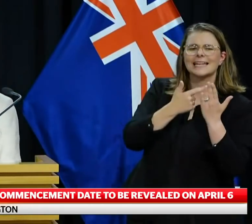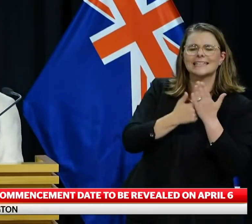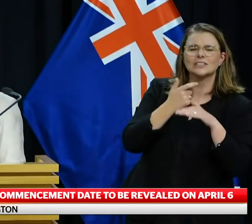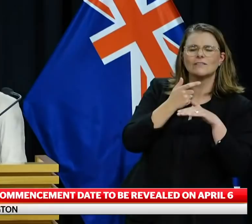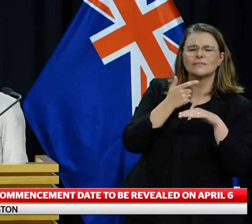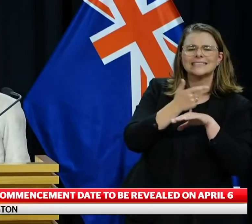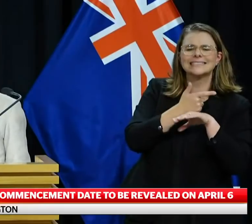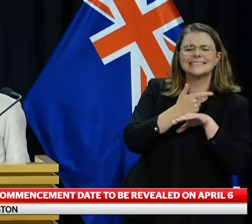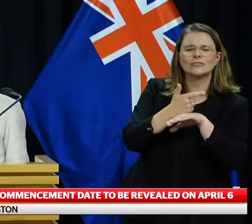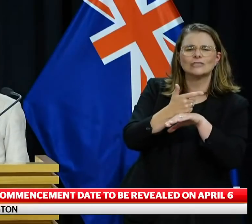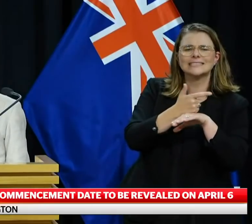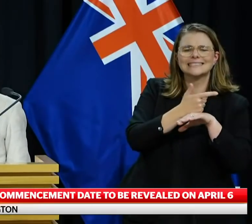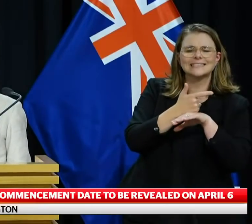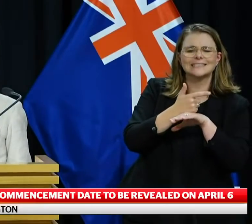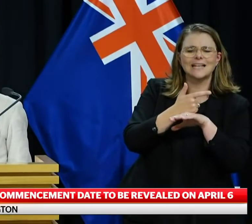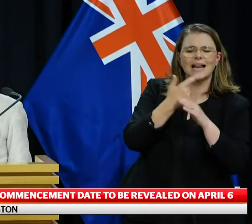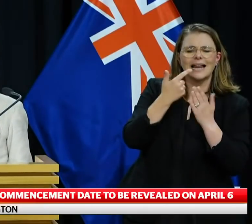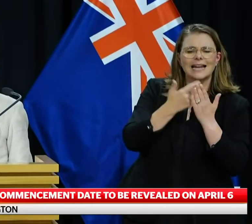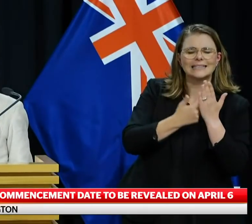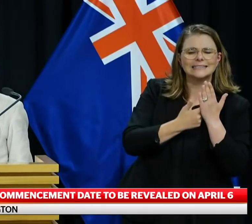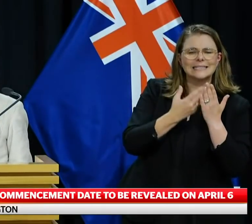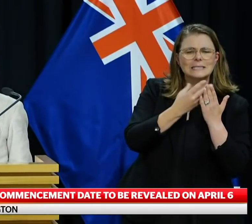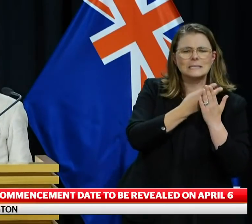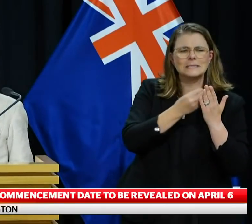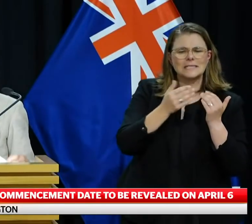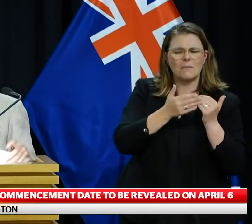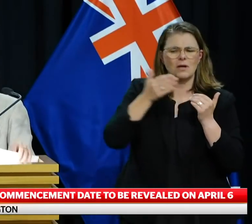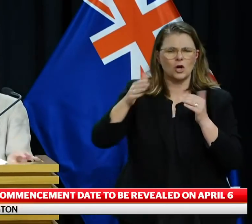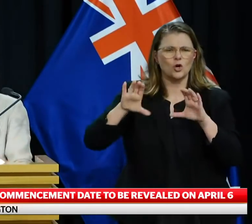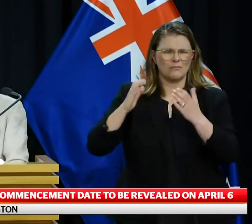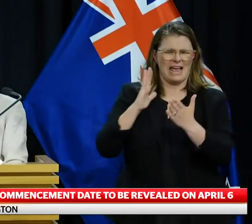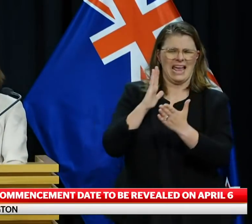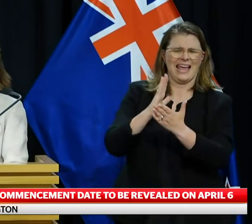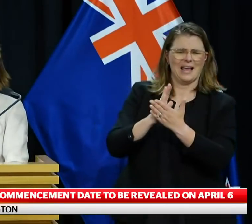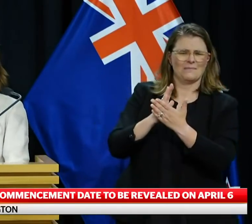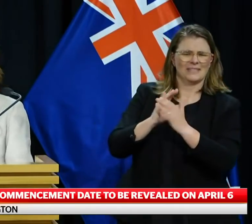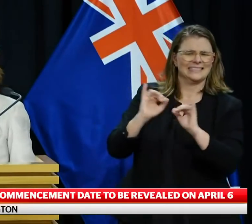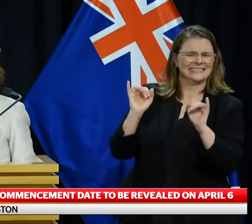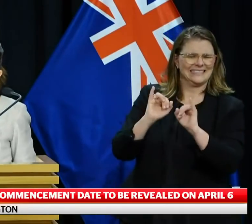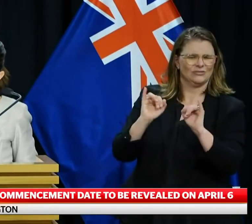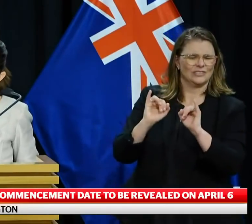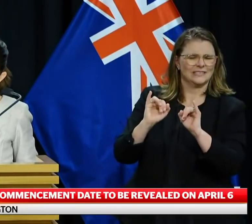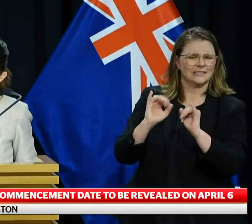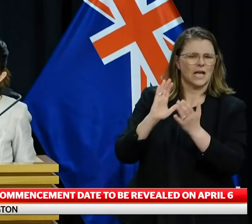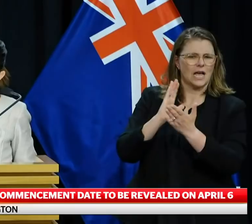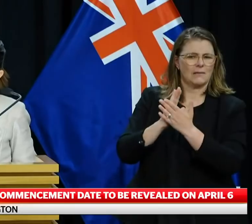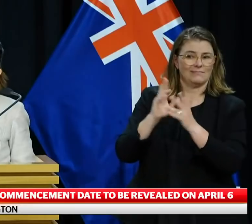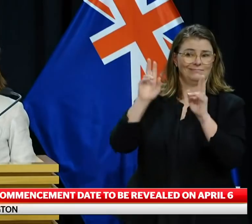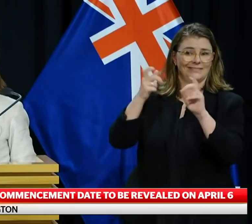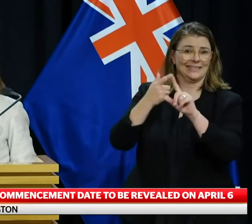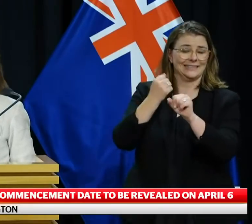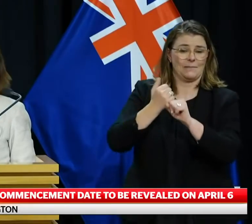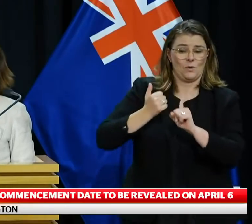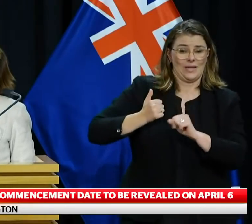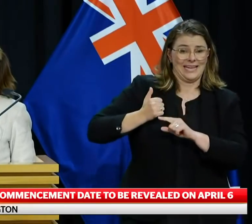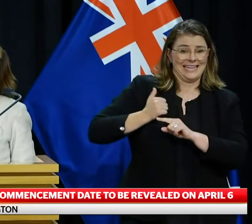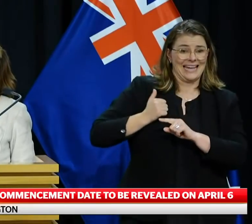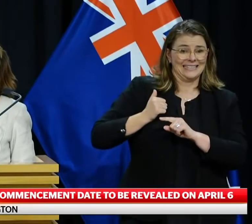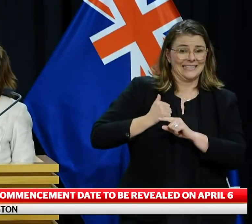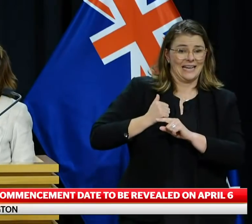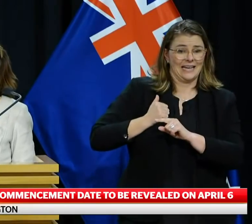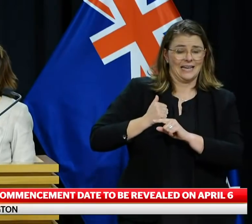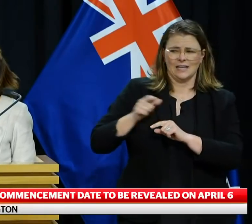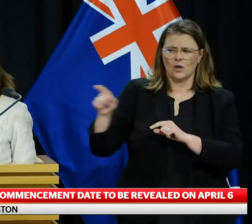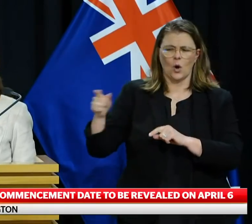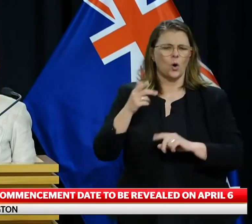there are far-right groups that are organised and have knowingly committed terror attacks. Canada, for example, has designated... Had the Proud